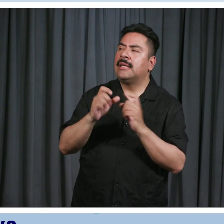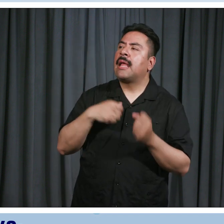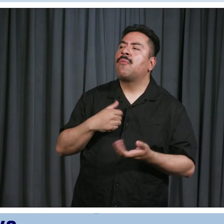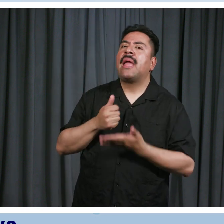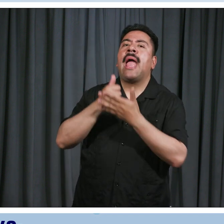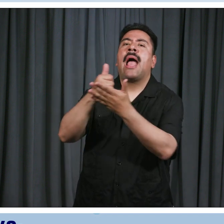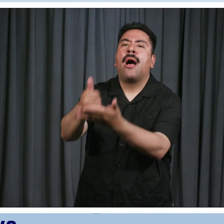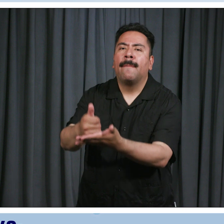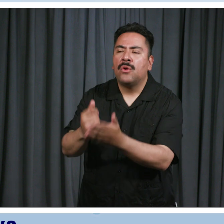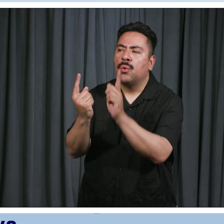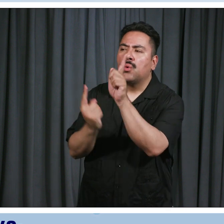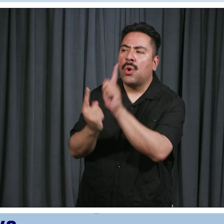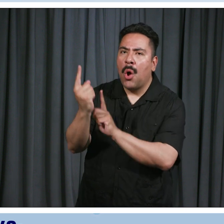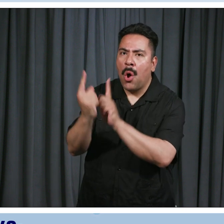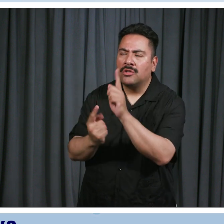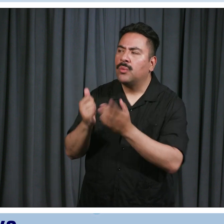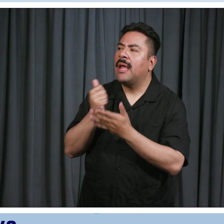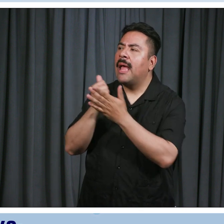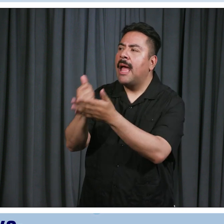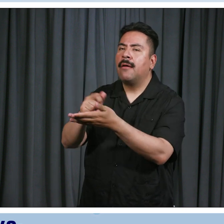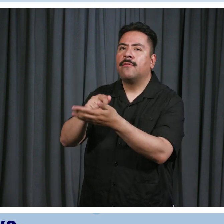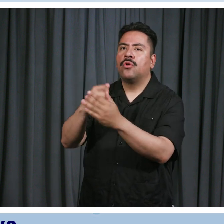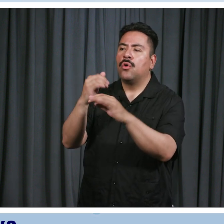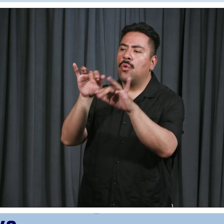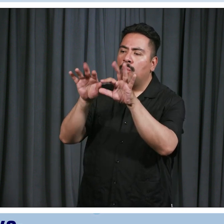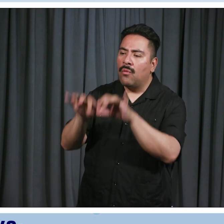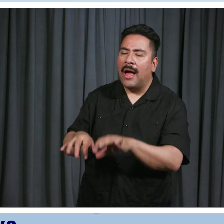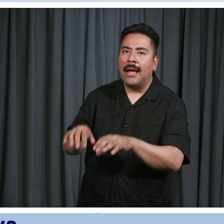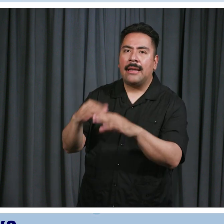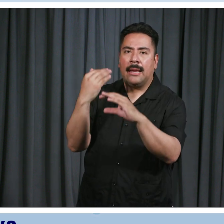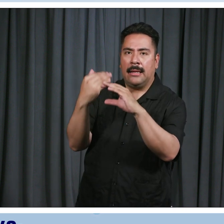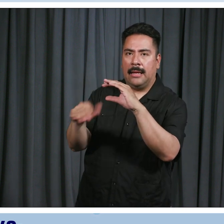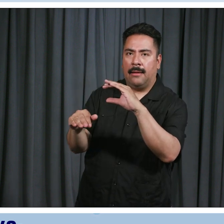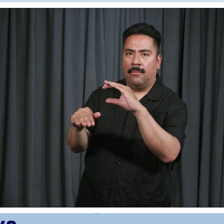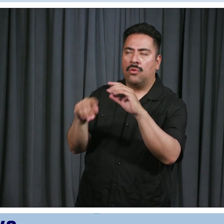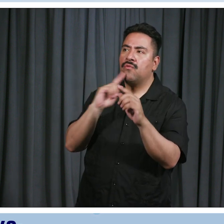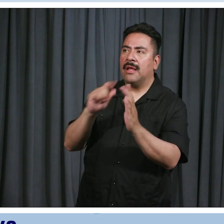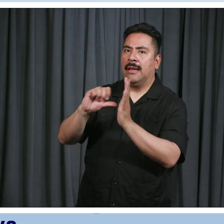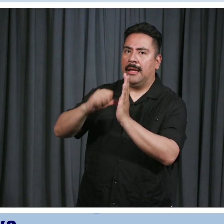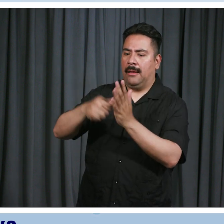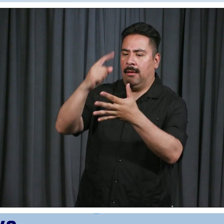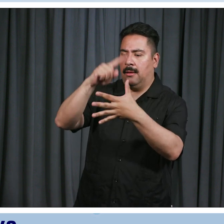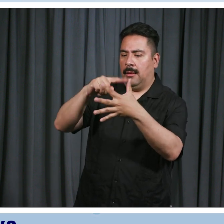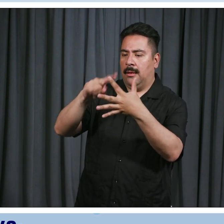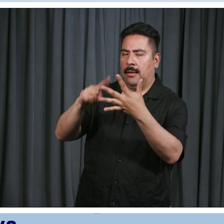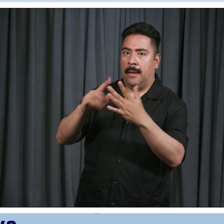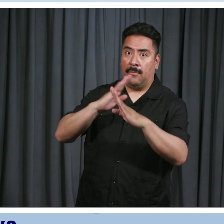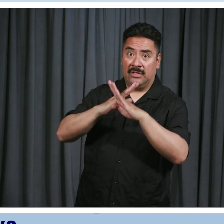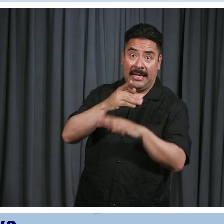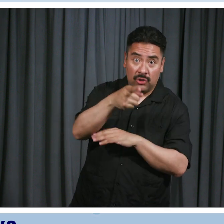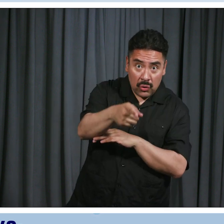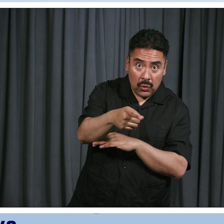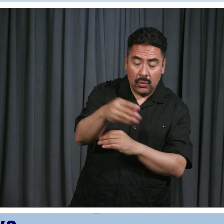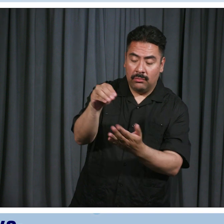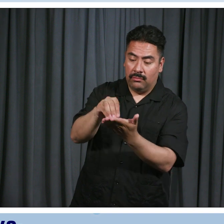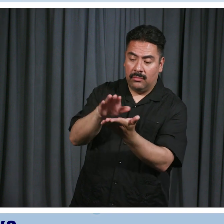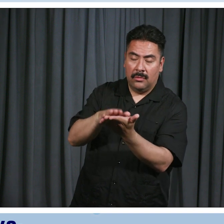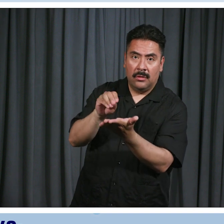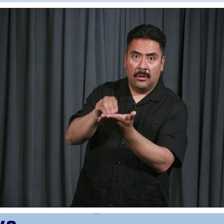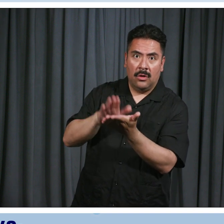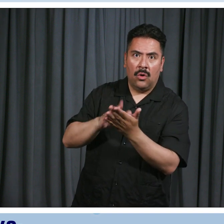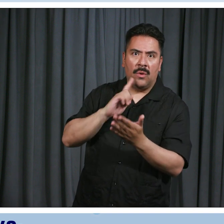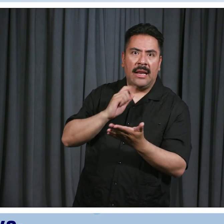you coach, or can we coach you and help you draft an email that is really outlines, protects you, gets everything down, and really helps